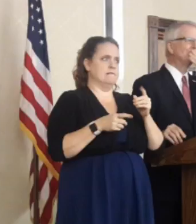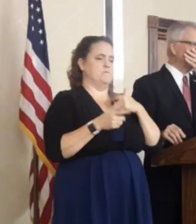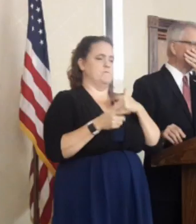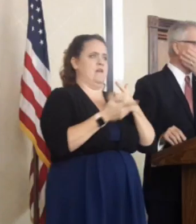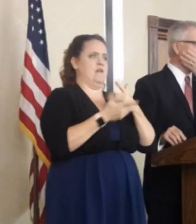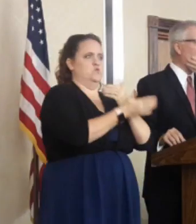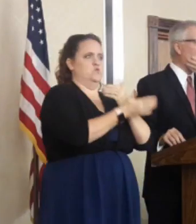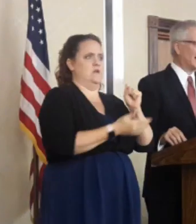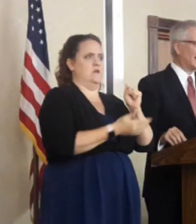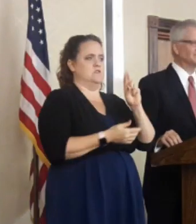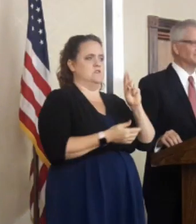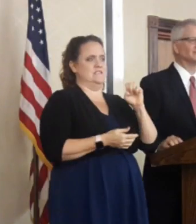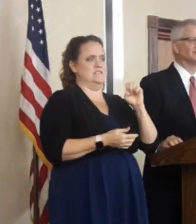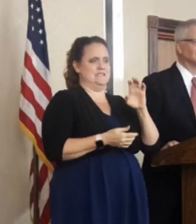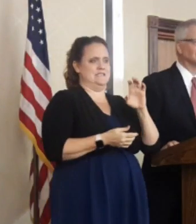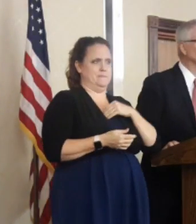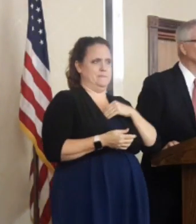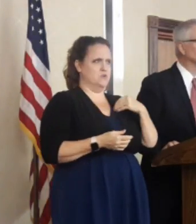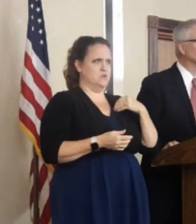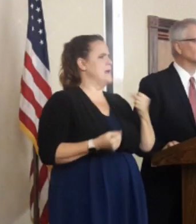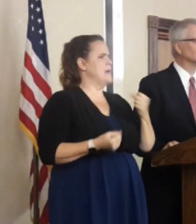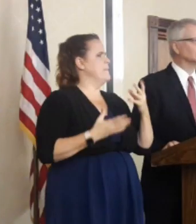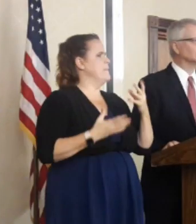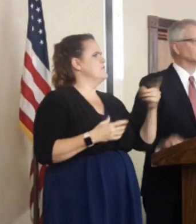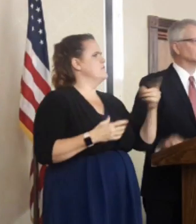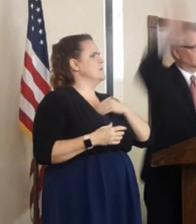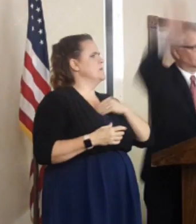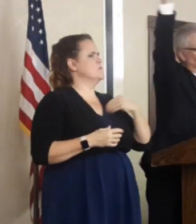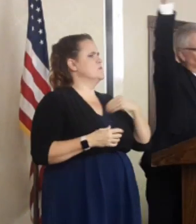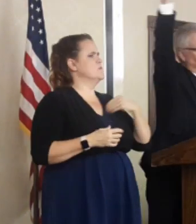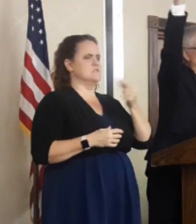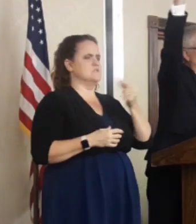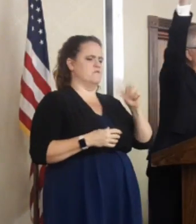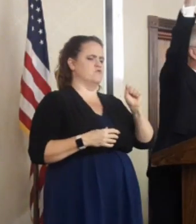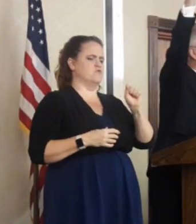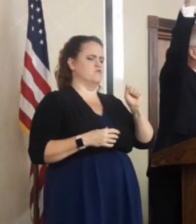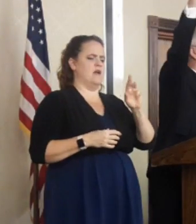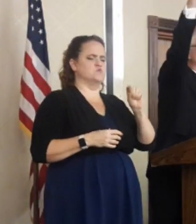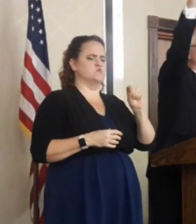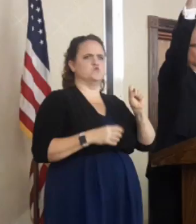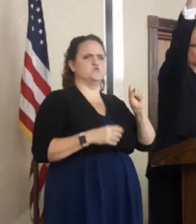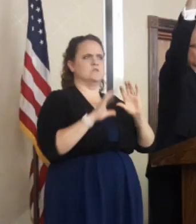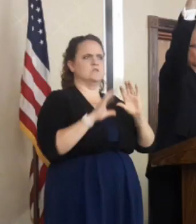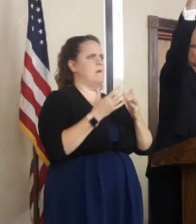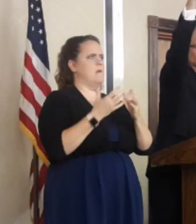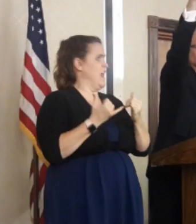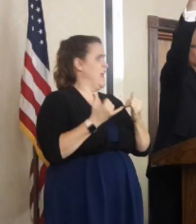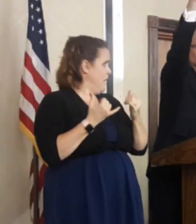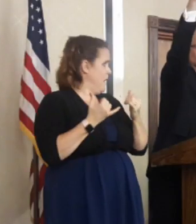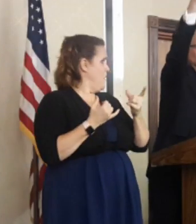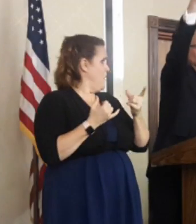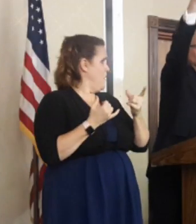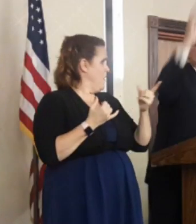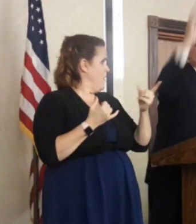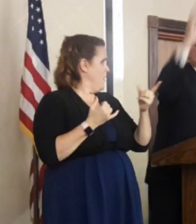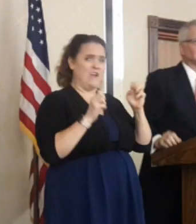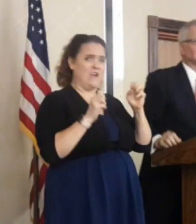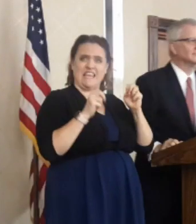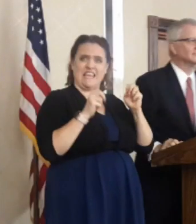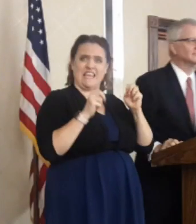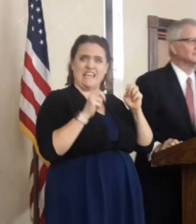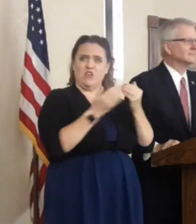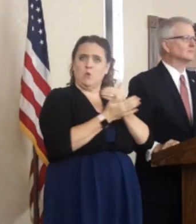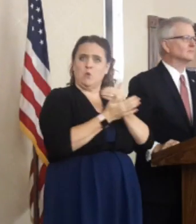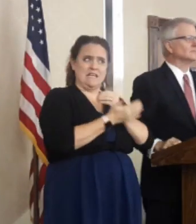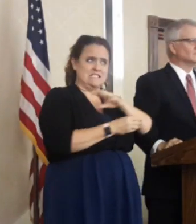SRAC members. How many of you are members of the Grassroots Club right now? Wow, even the newbies got in. Okay. If you're